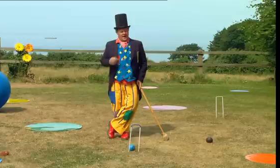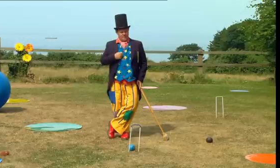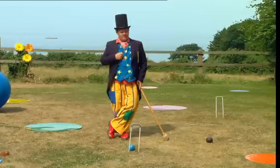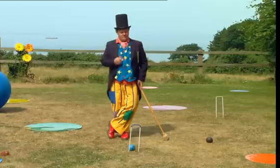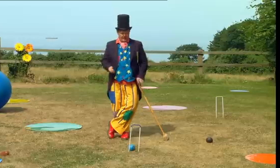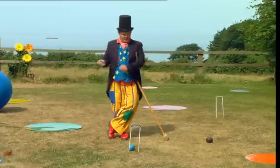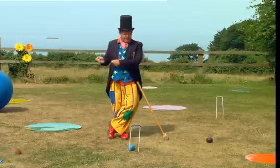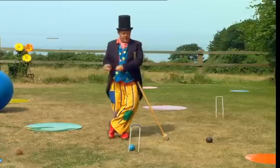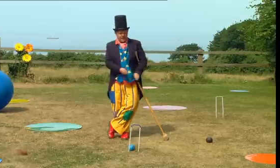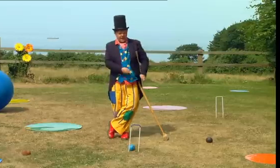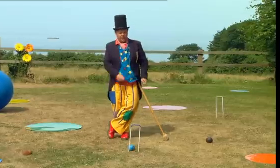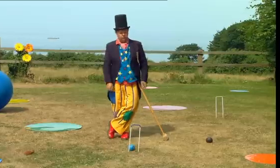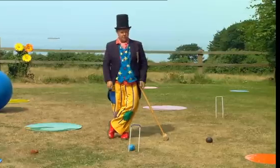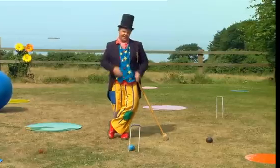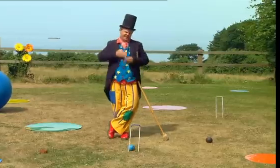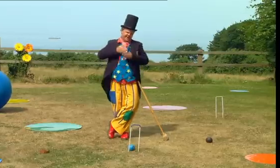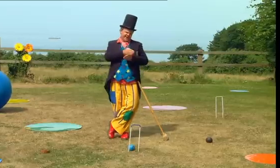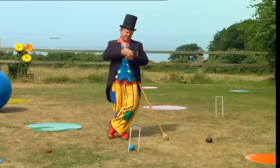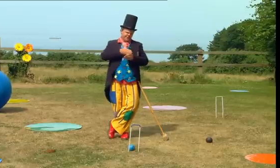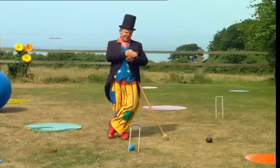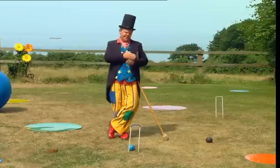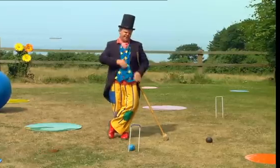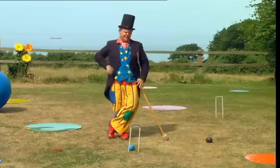I'm playing croquet. Whew, it's hard work, you know.